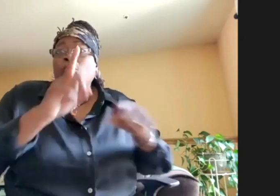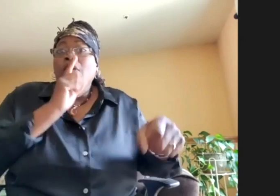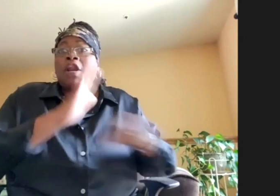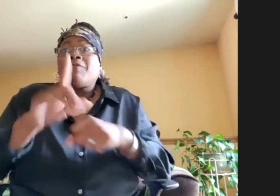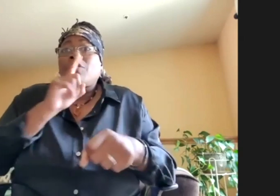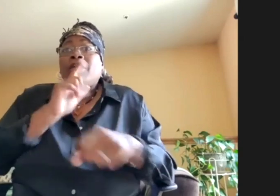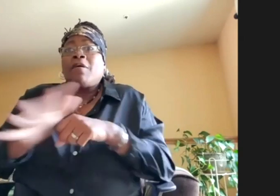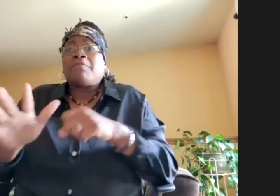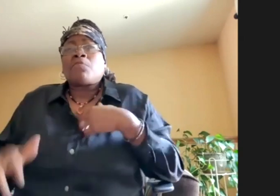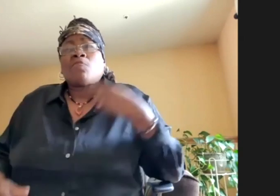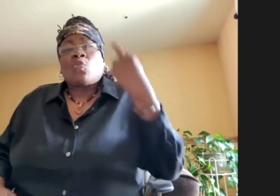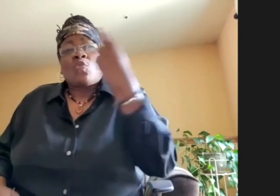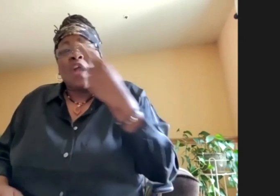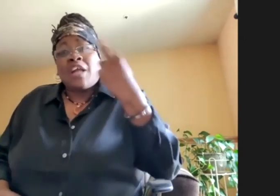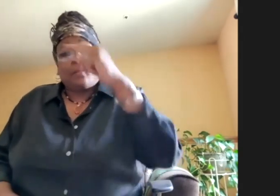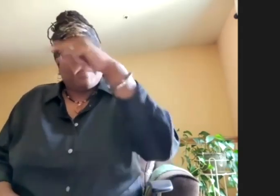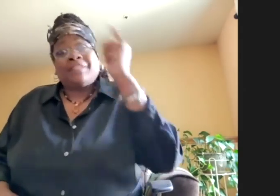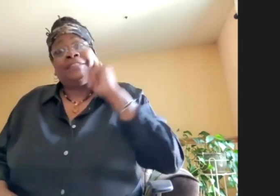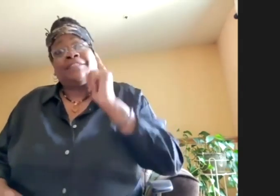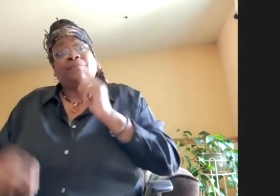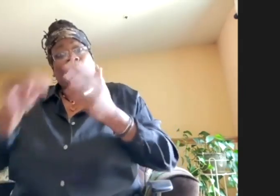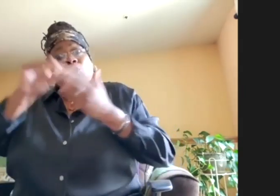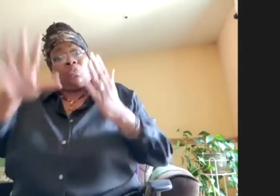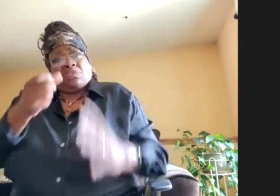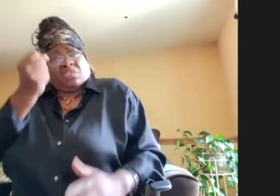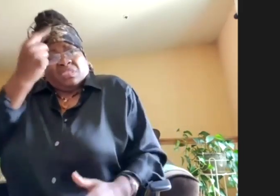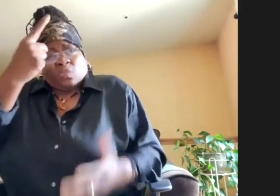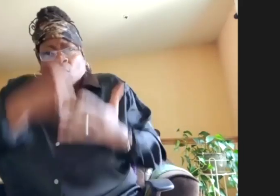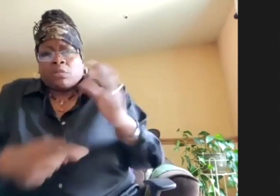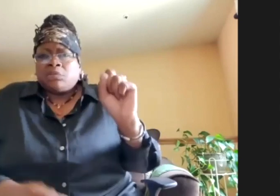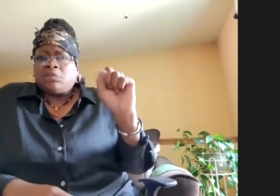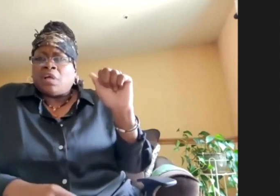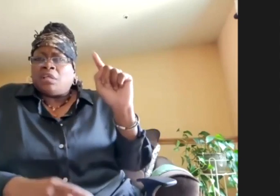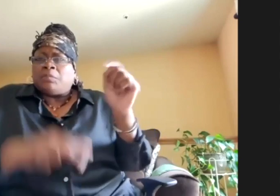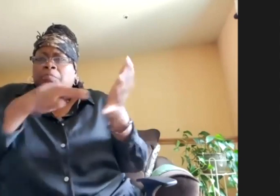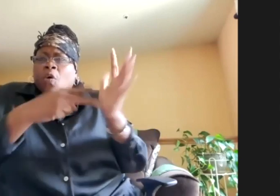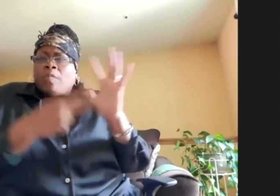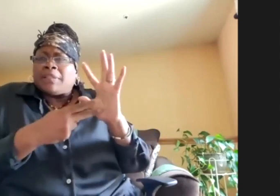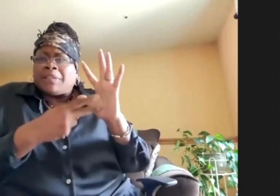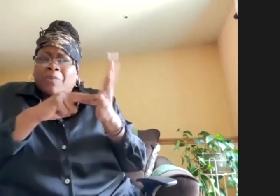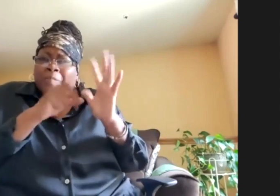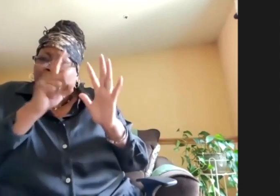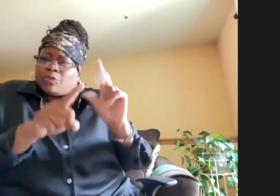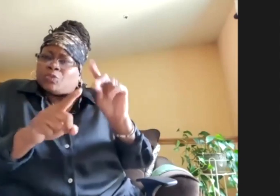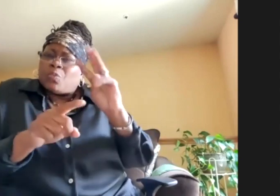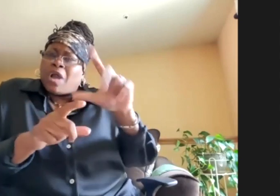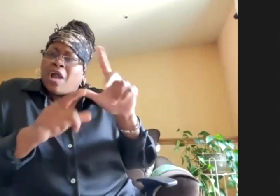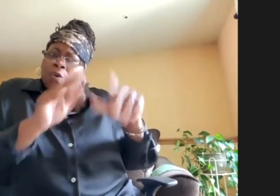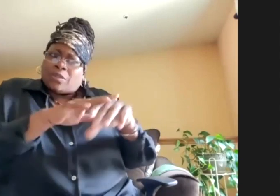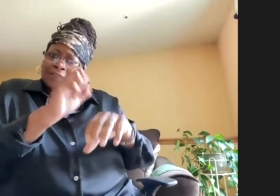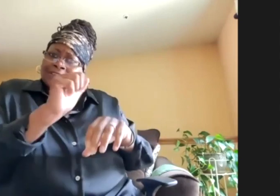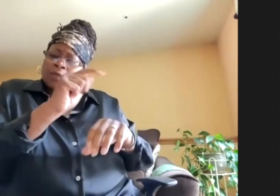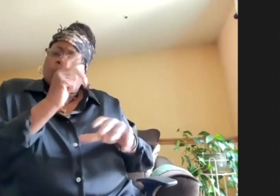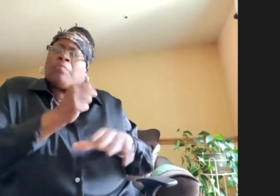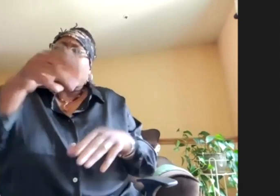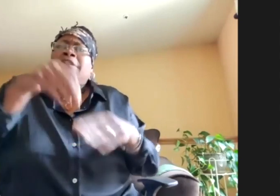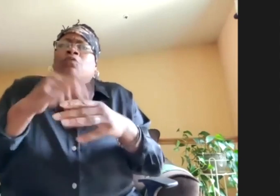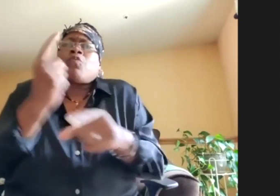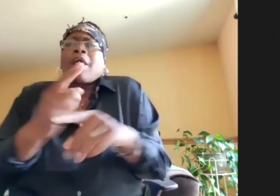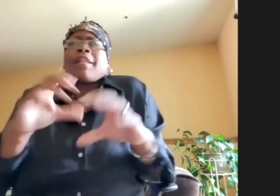because they said I wasn't doing it well enough. They said, you're doing good enough, and that's all that you need to do. But I'm like, if I'm